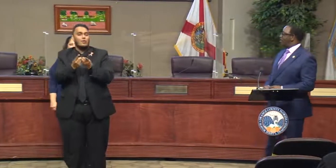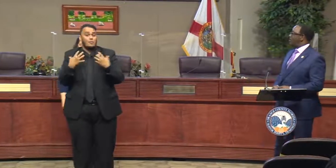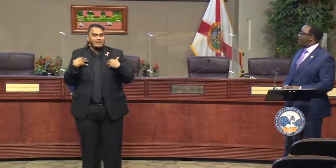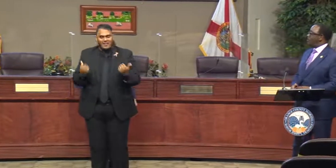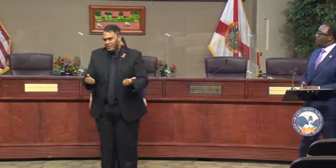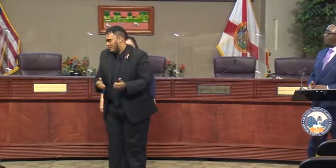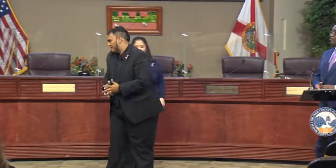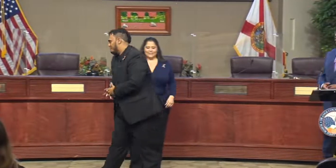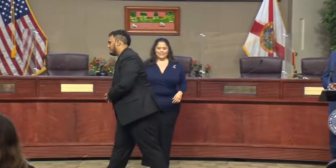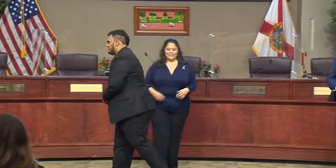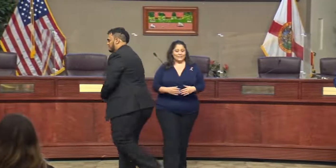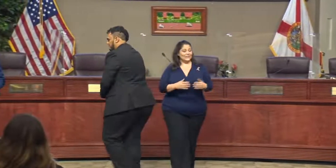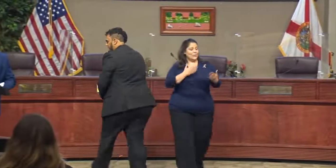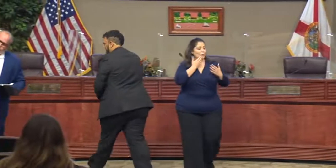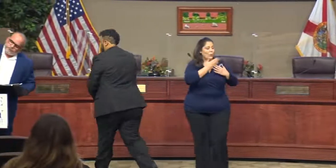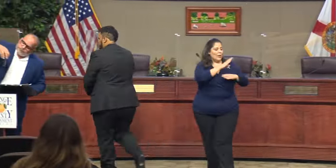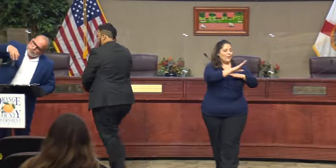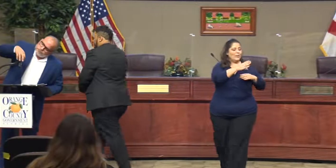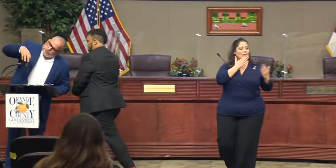Mayor. Thank you very much.